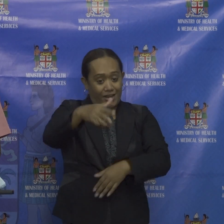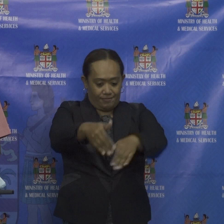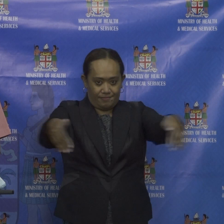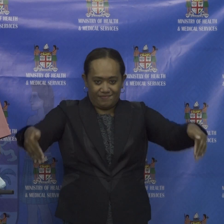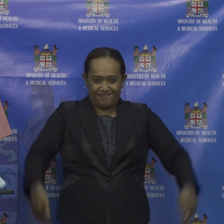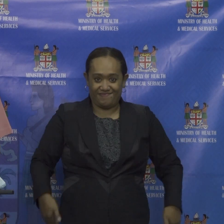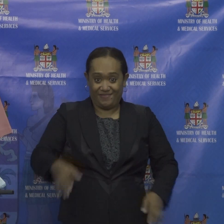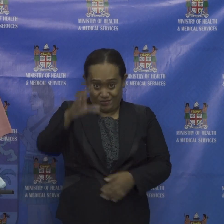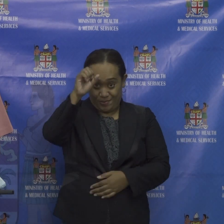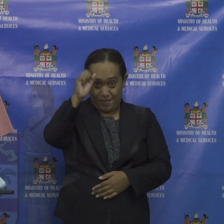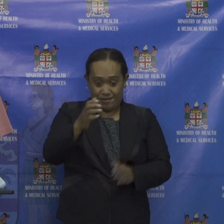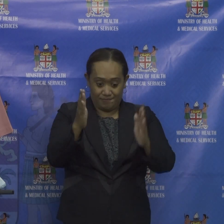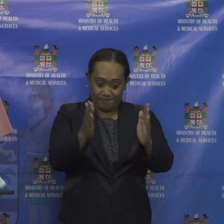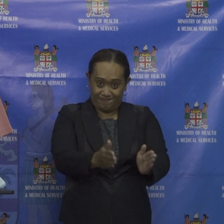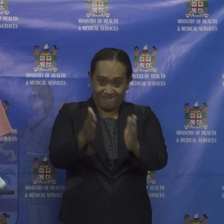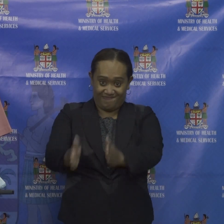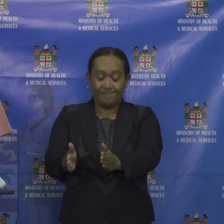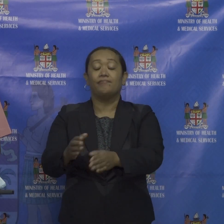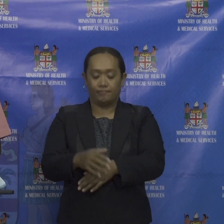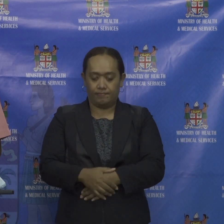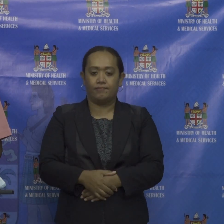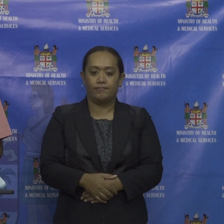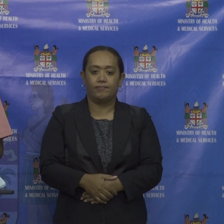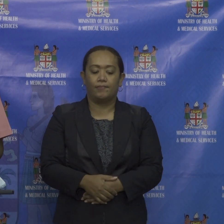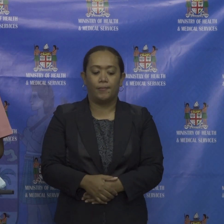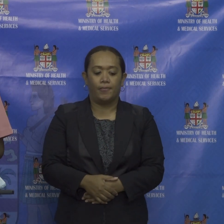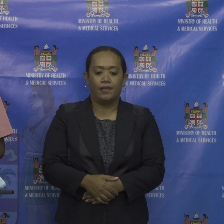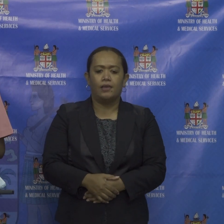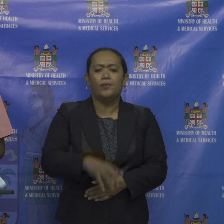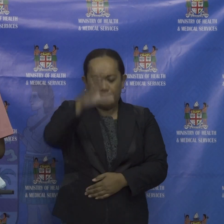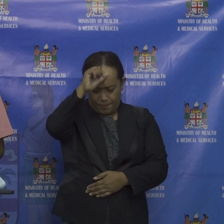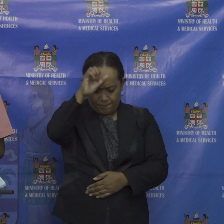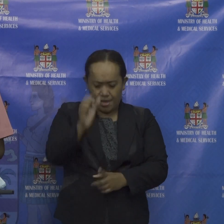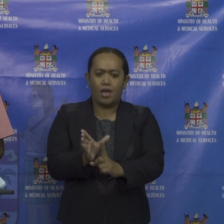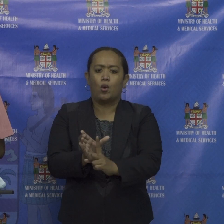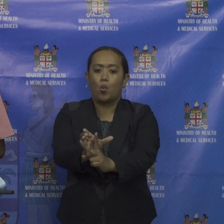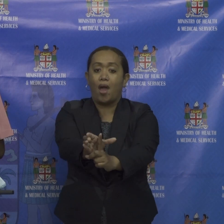to the general public. Our quarantine facilities continue